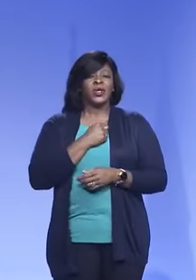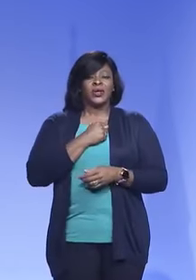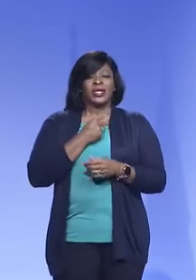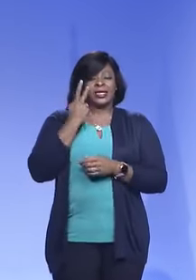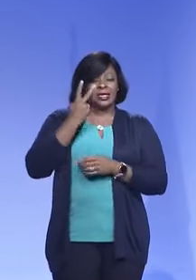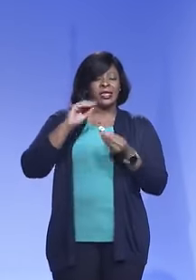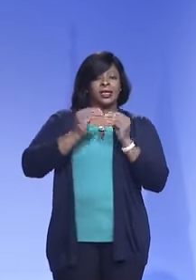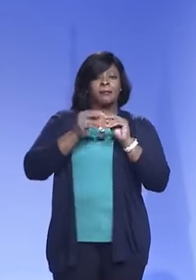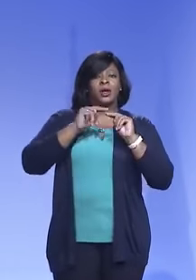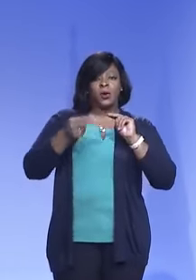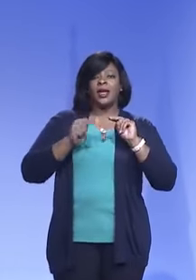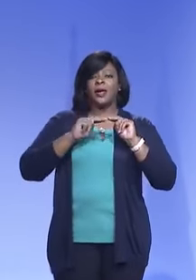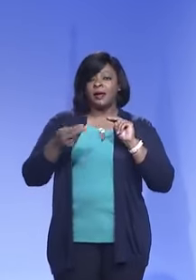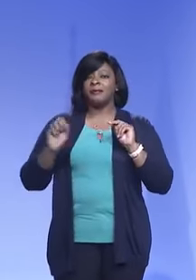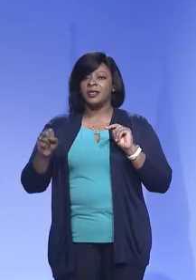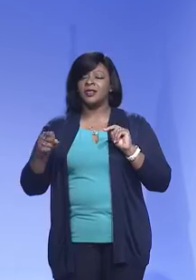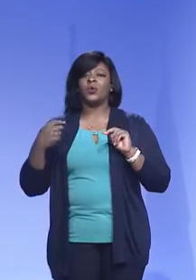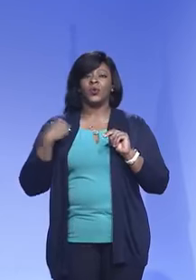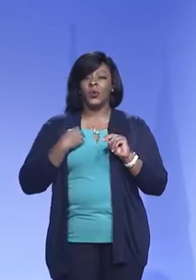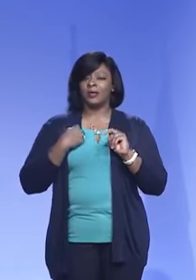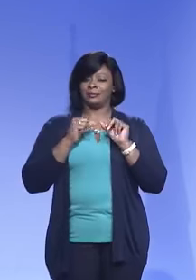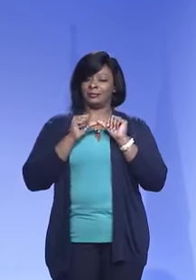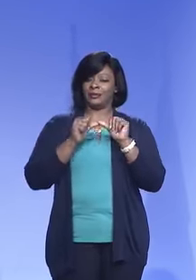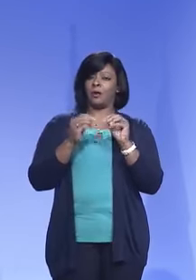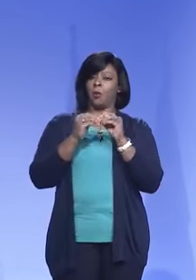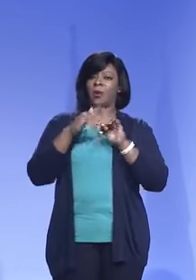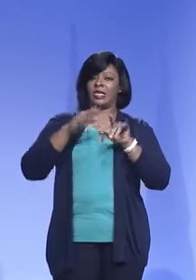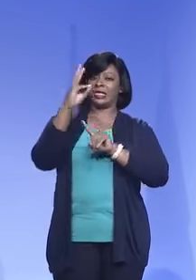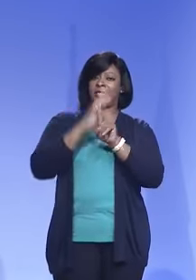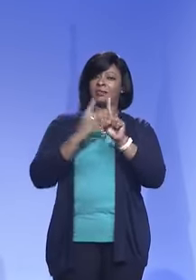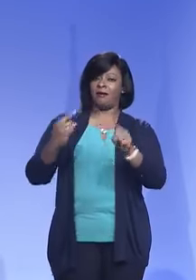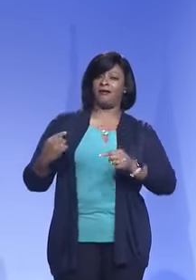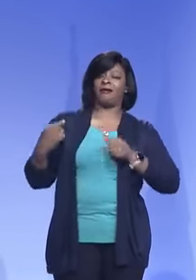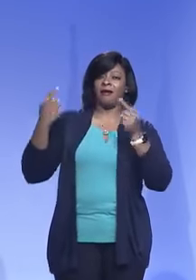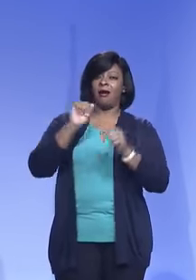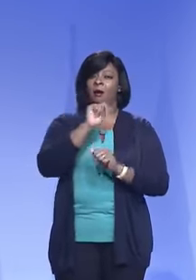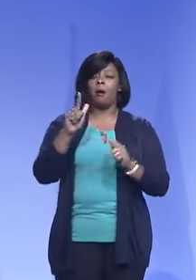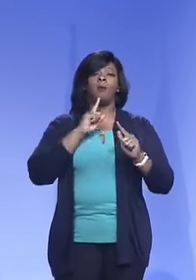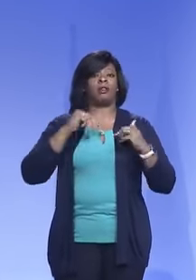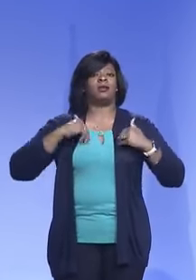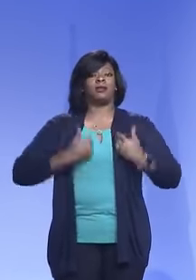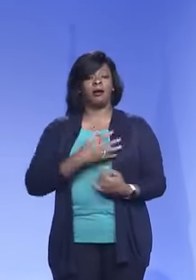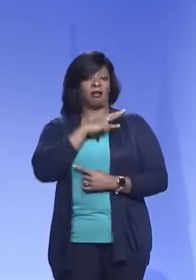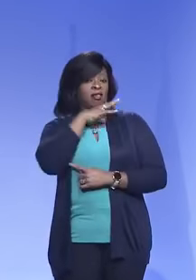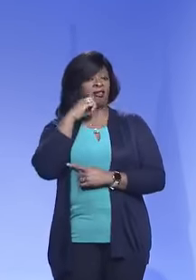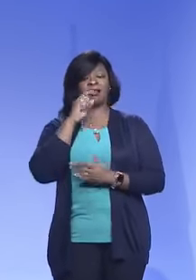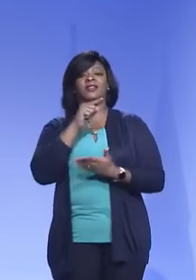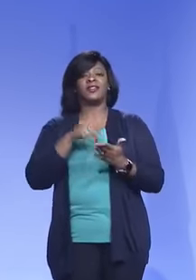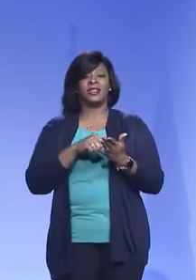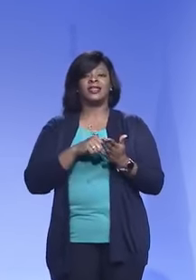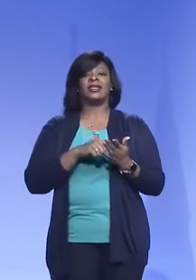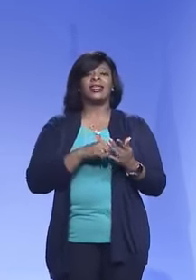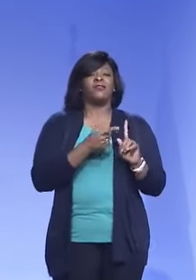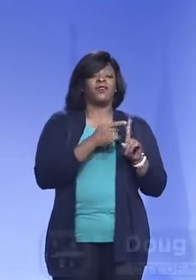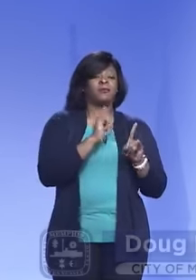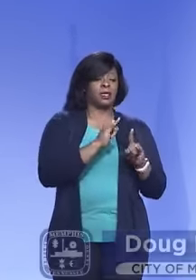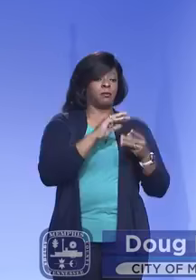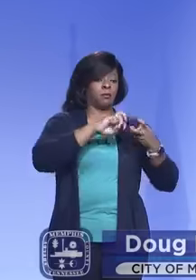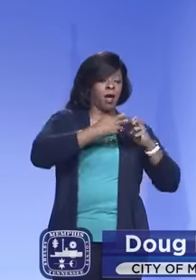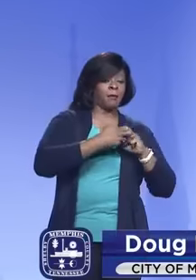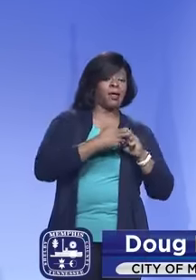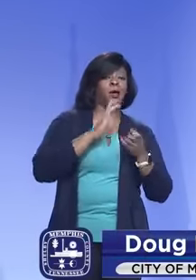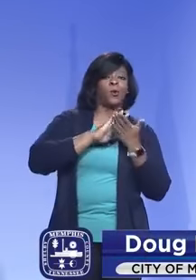our numbers go down, we have been at this for more than 6 months. I know all of you are tired of this. Out of this darkness comes some light. Many of you